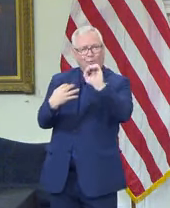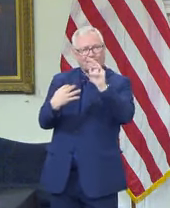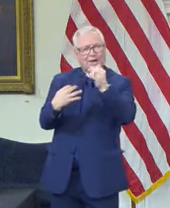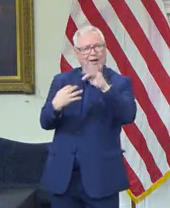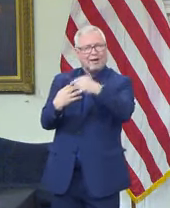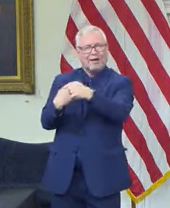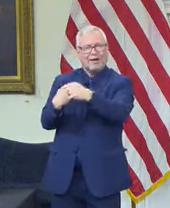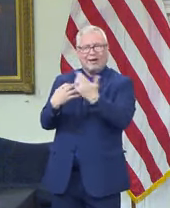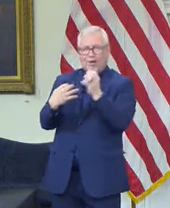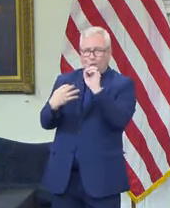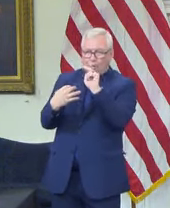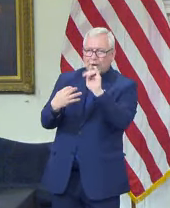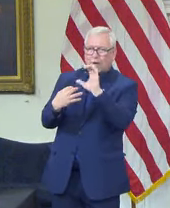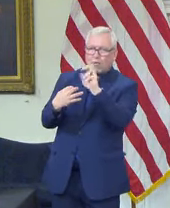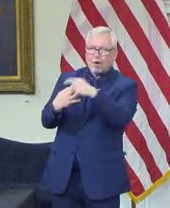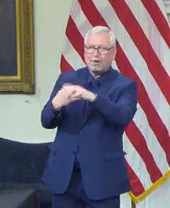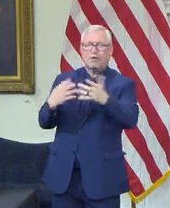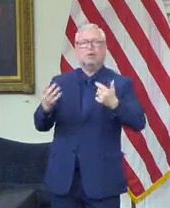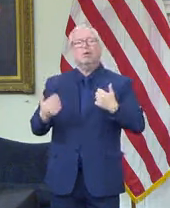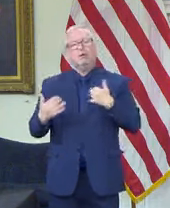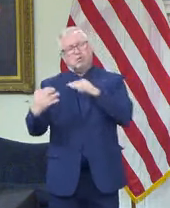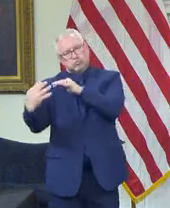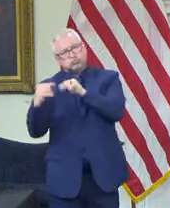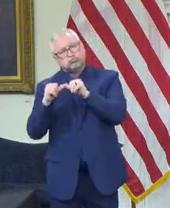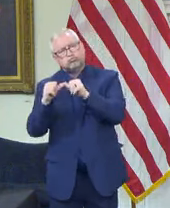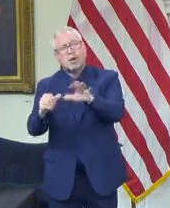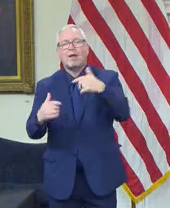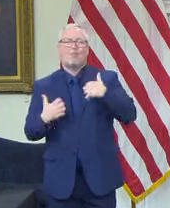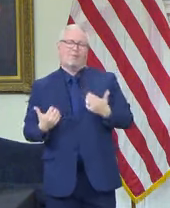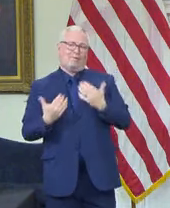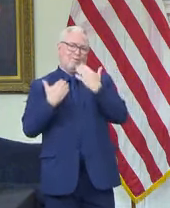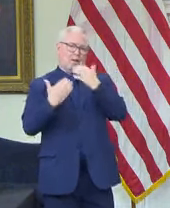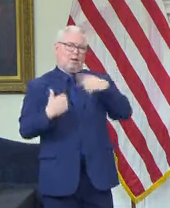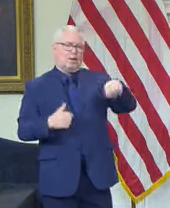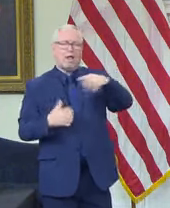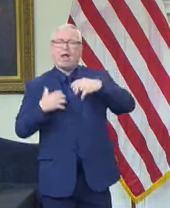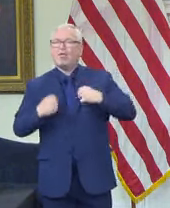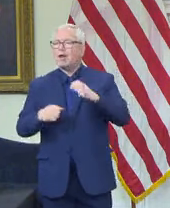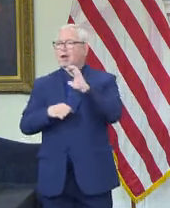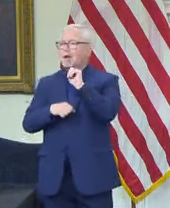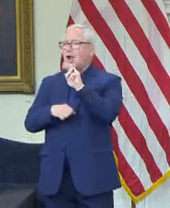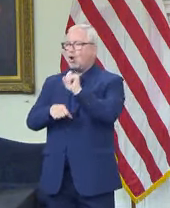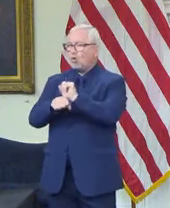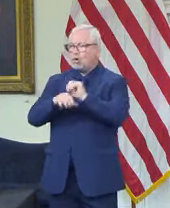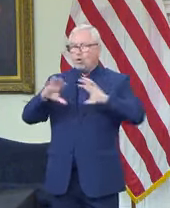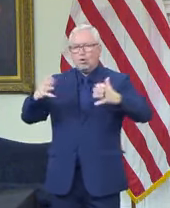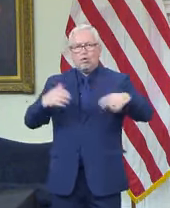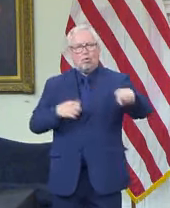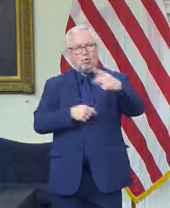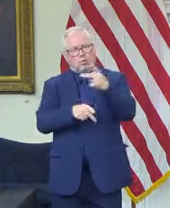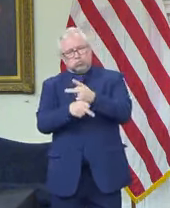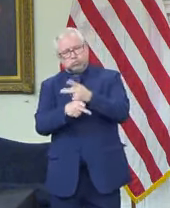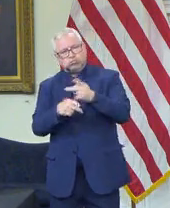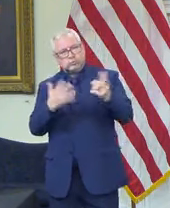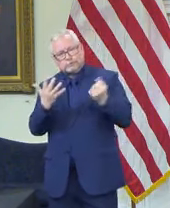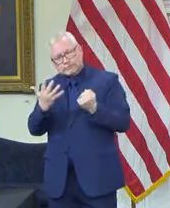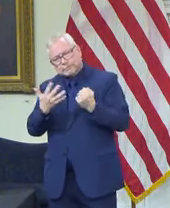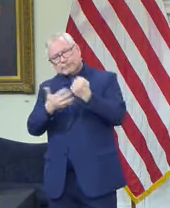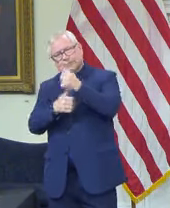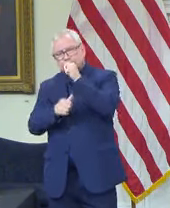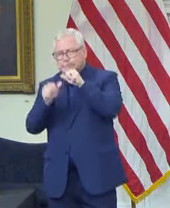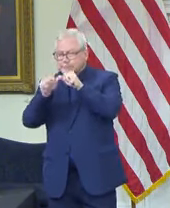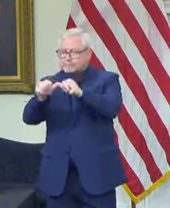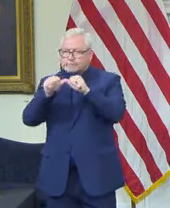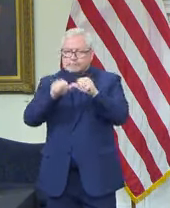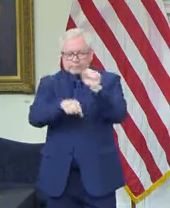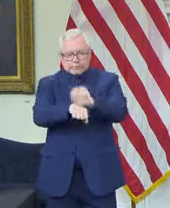care for patients and to save lives. And I want to thank the people of our state for remaining Maryland strong. With